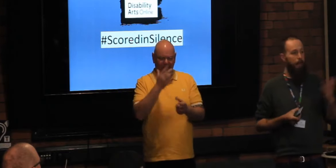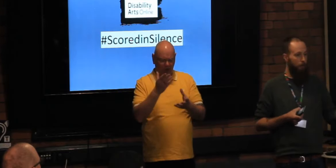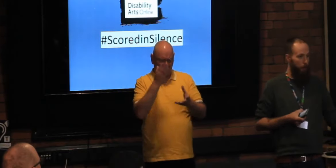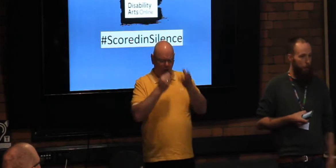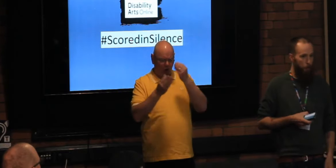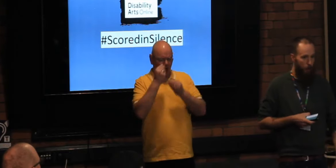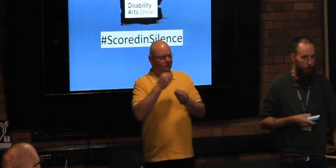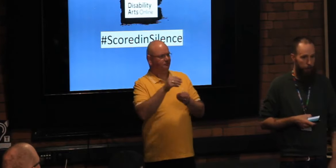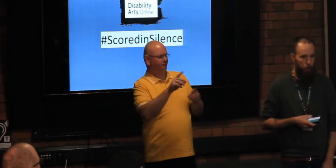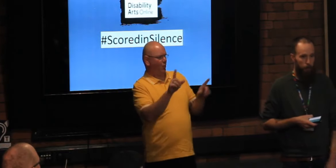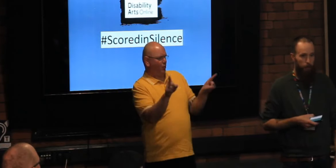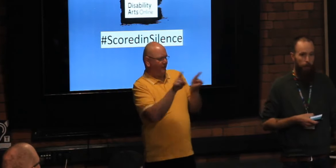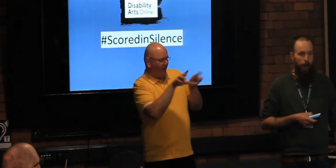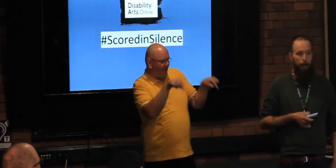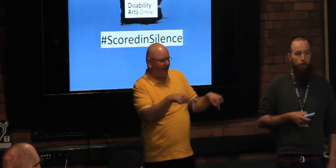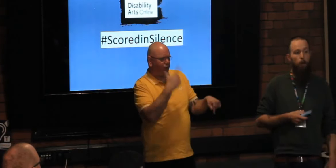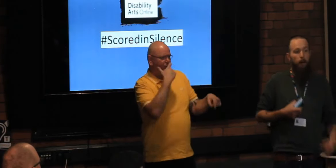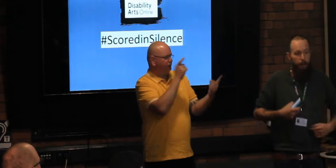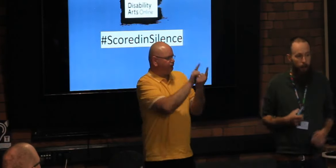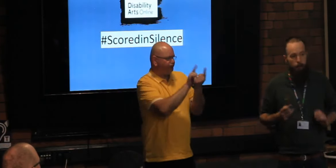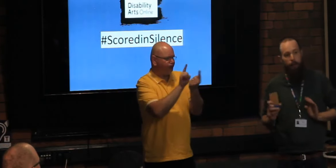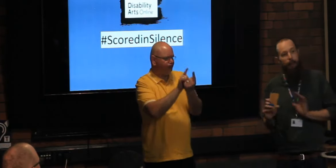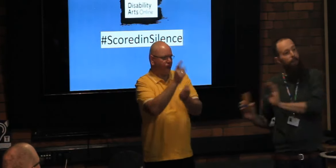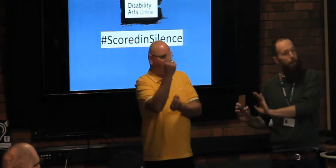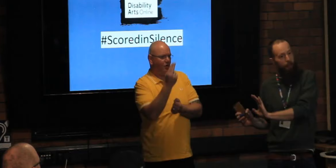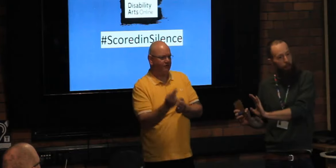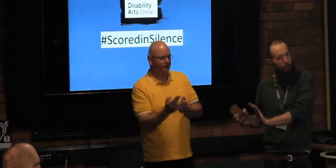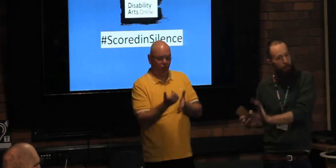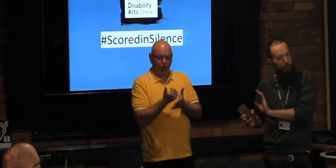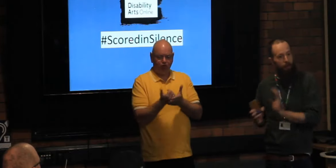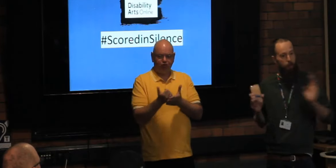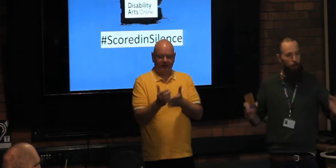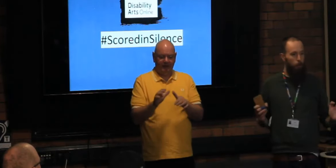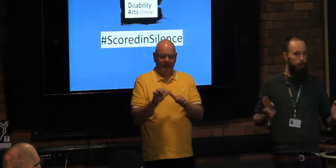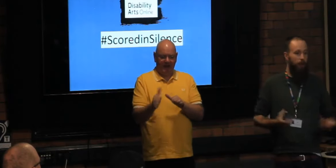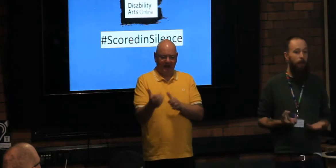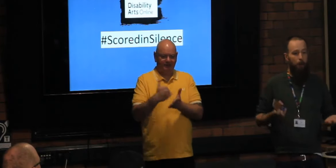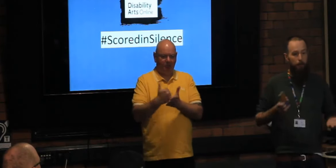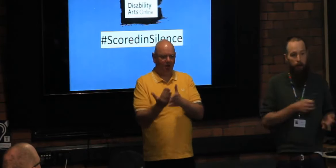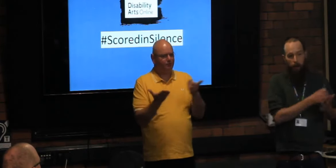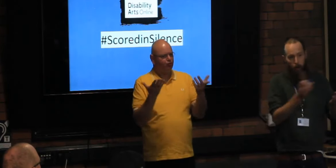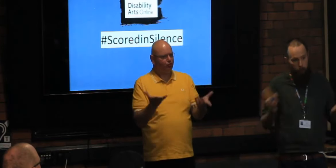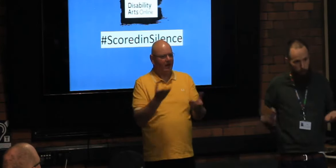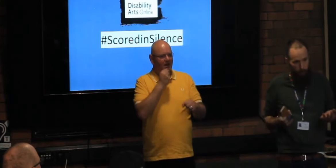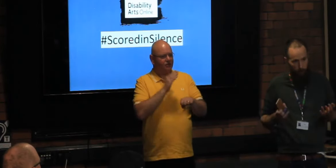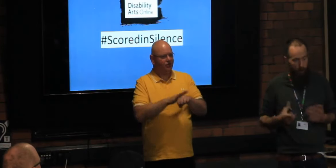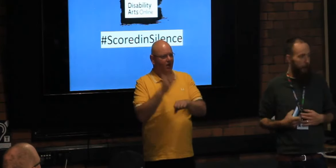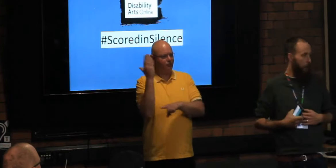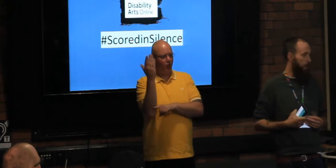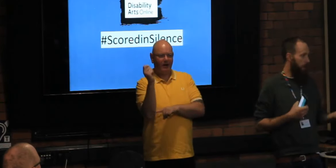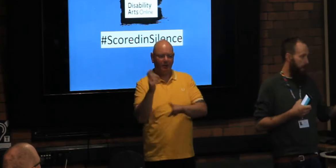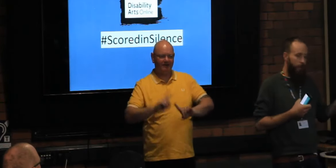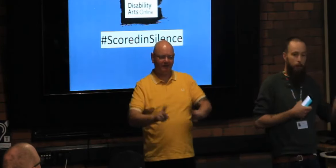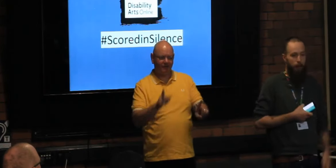and meet some of the other people that work here as well. Normally, I would do the next bit of the intro, but today's lunchtime talk is a little bit of an unusual one, and I'm going to